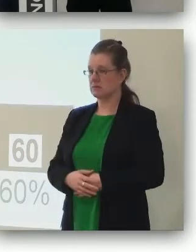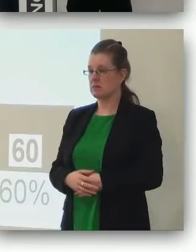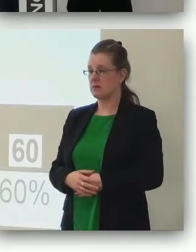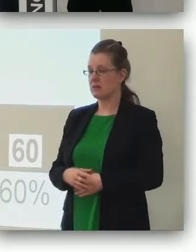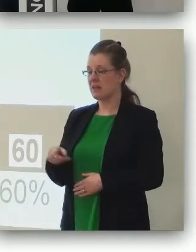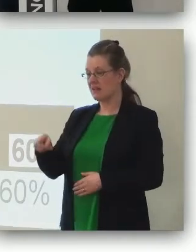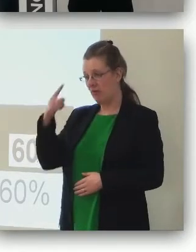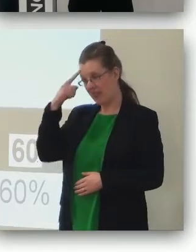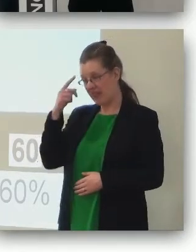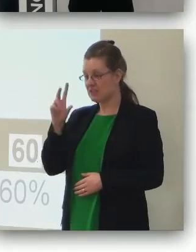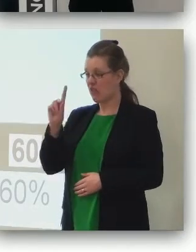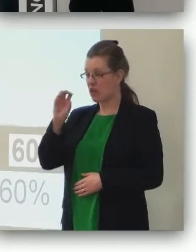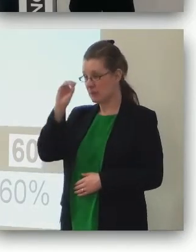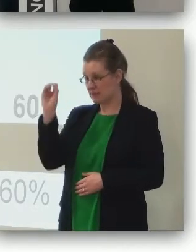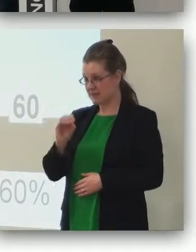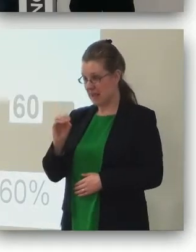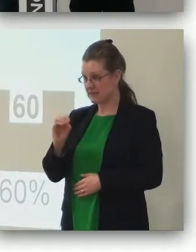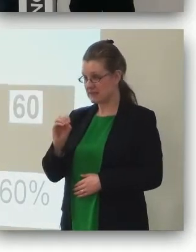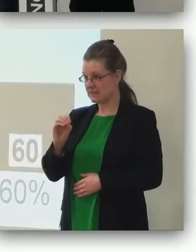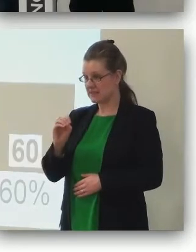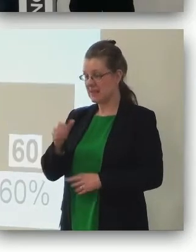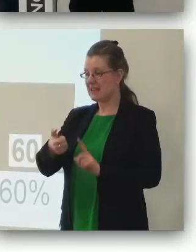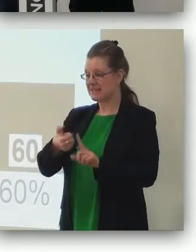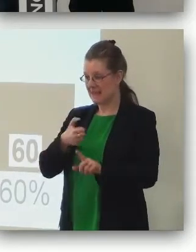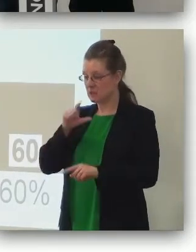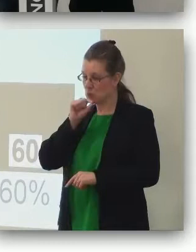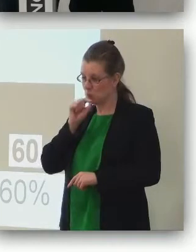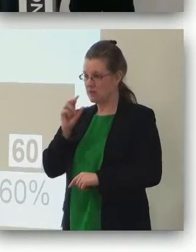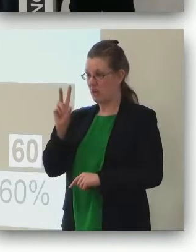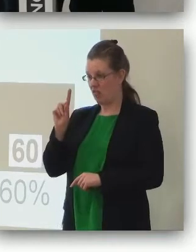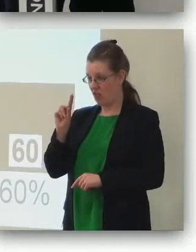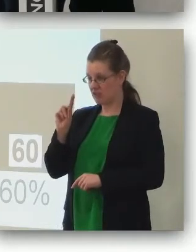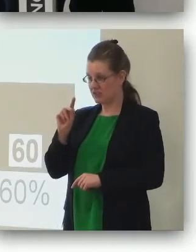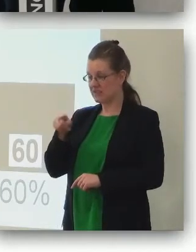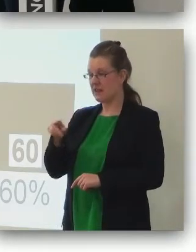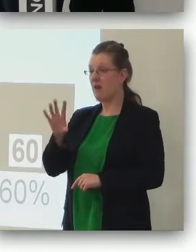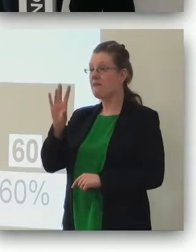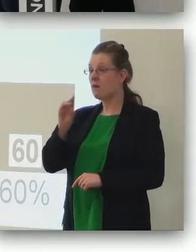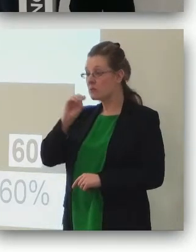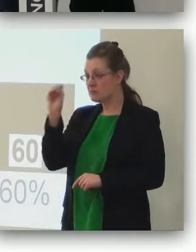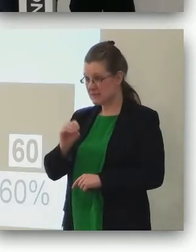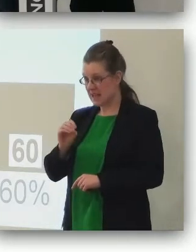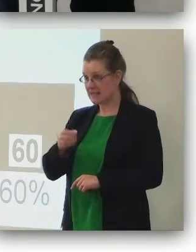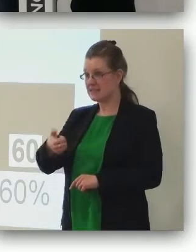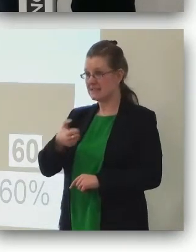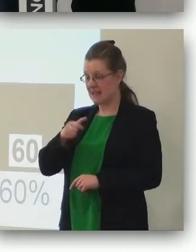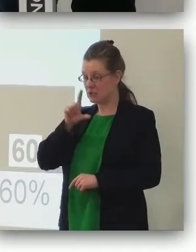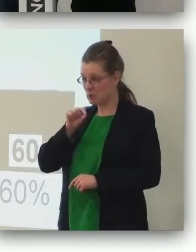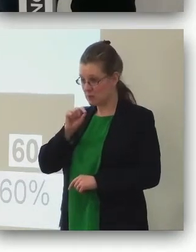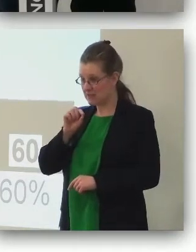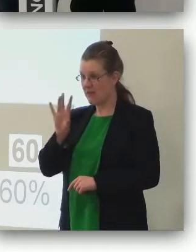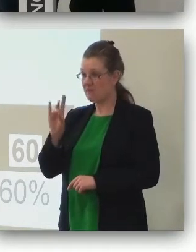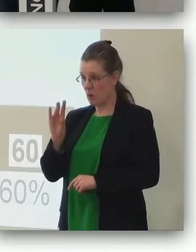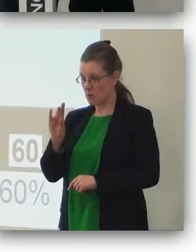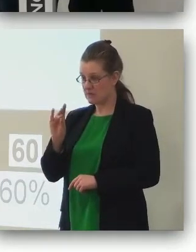If you think it's 30%, text or tweet 30. If you think it's 40%, text or tweet